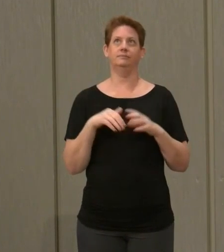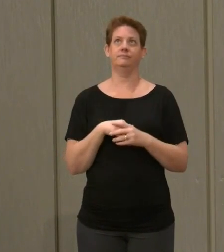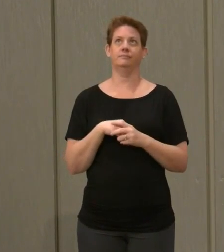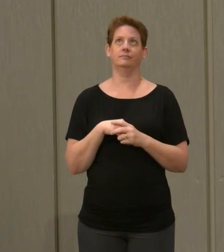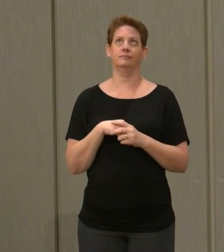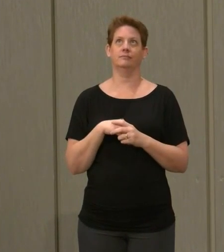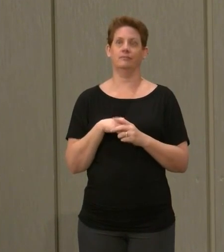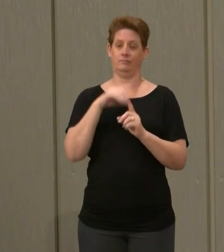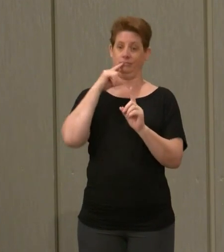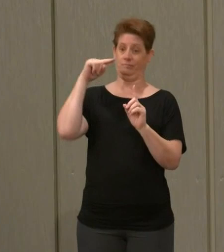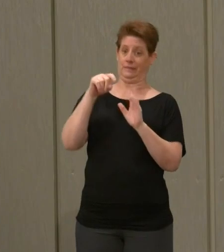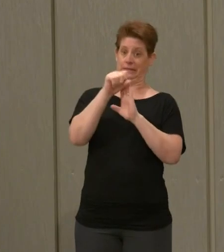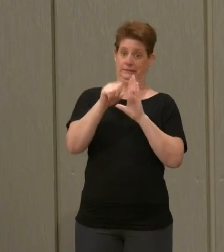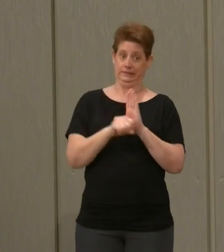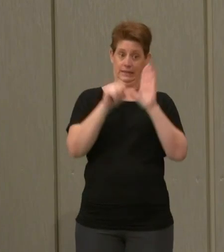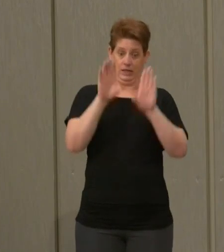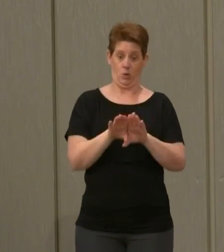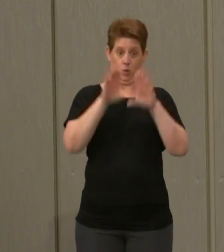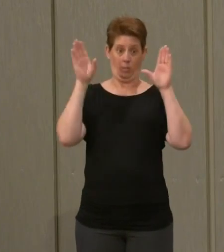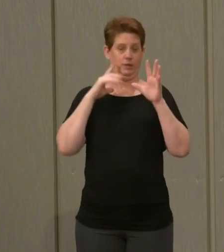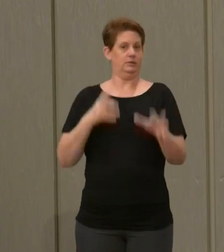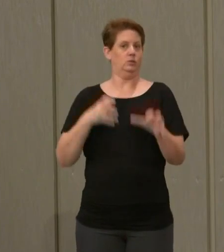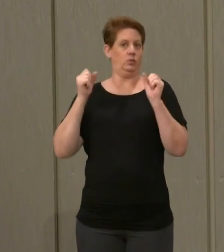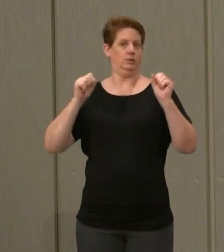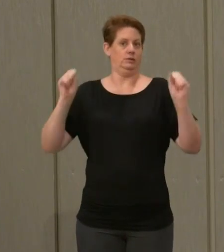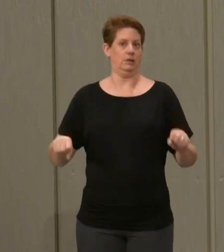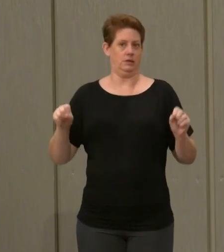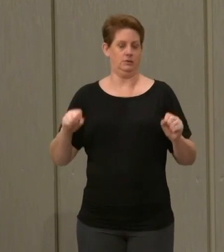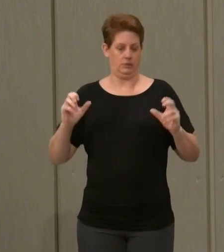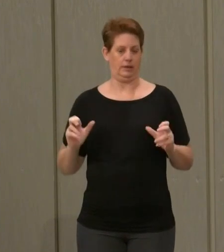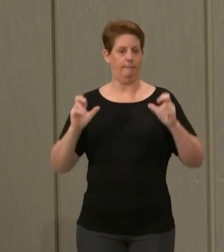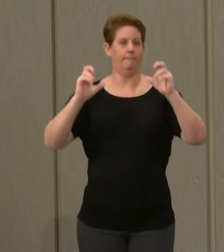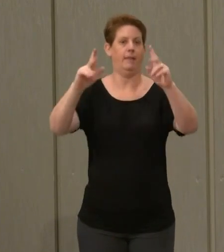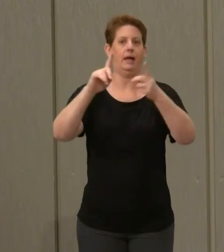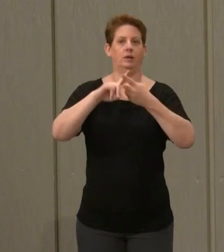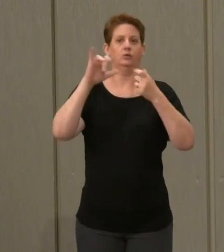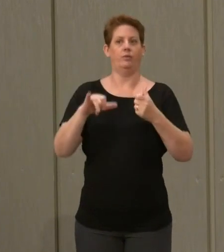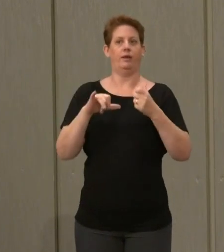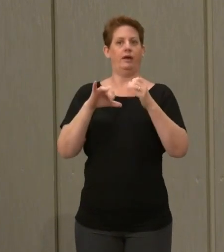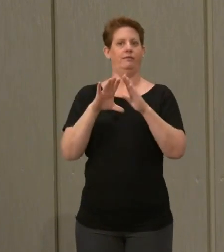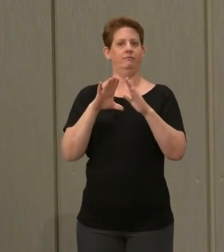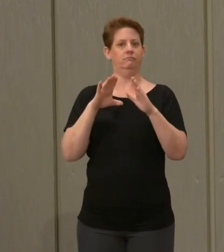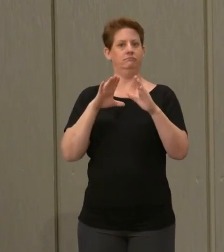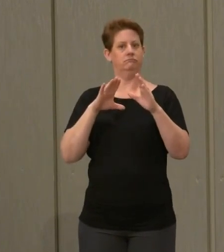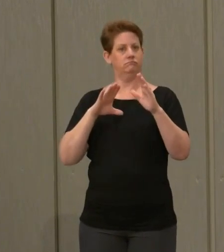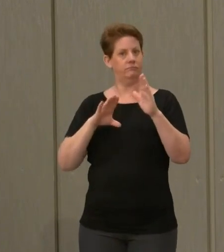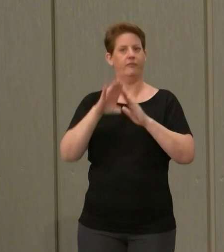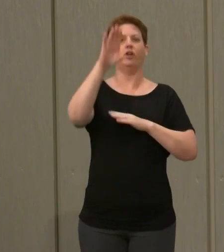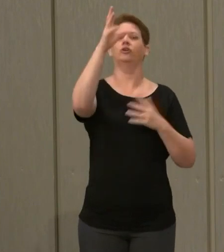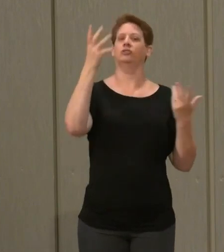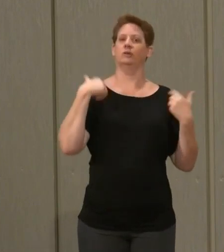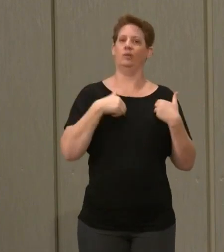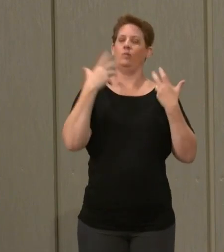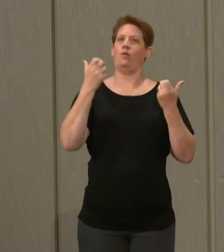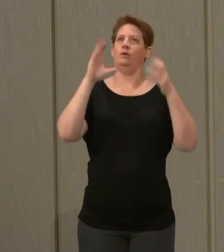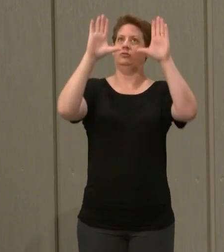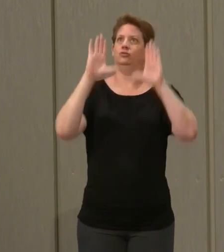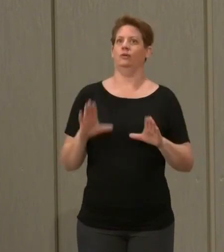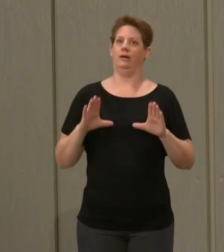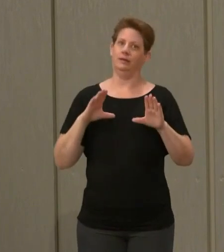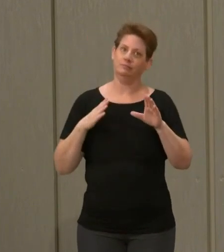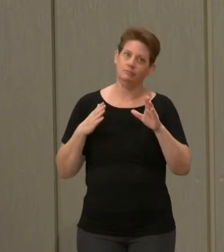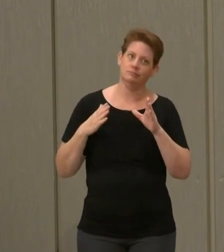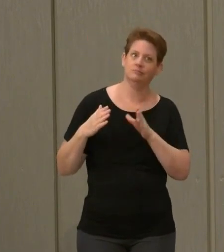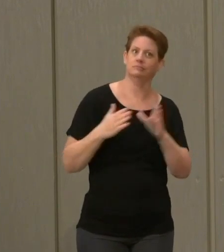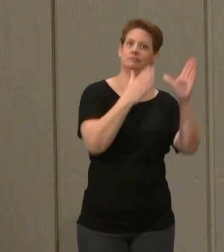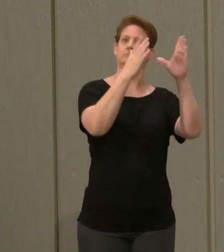we want to get the state reopened as quickly as we can and get back to that prosperity that we were on a great path to prosperity when